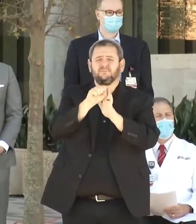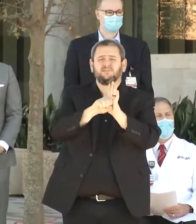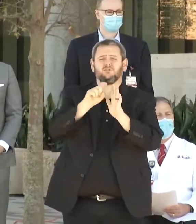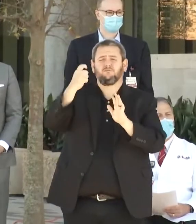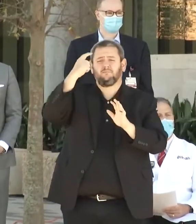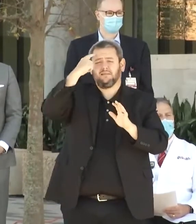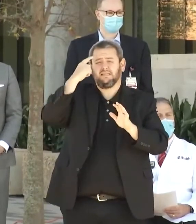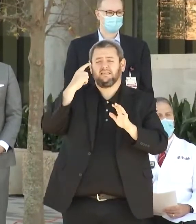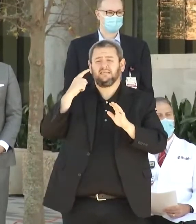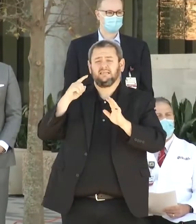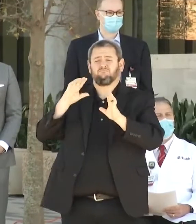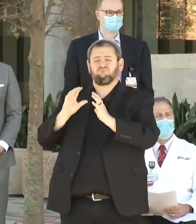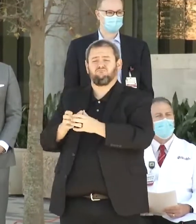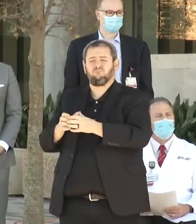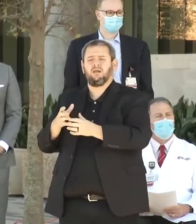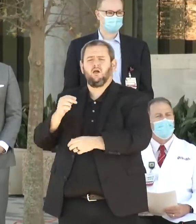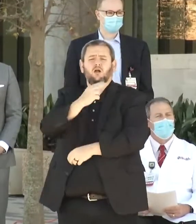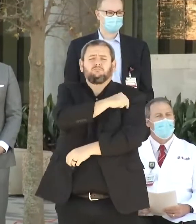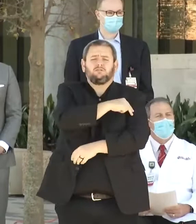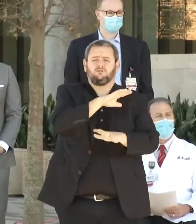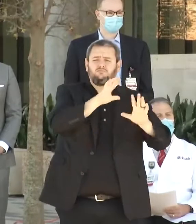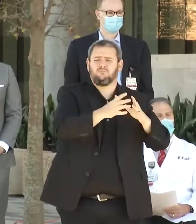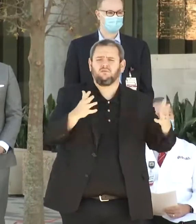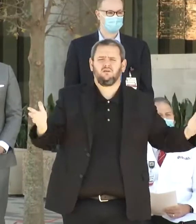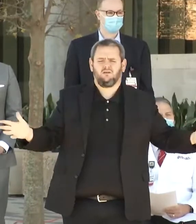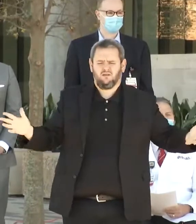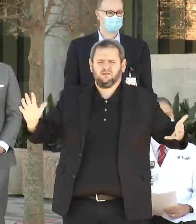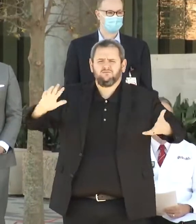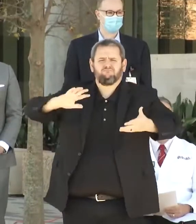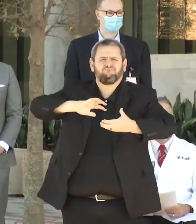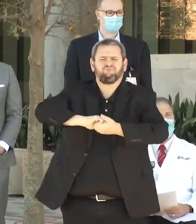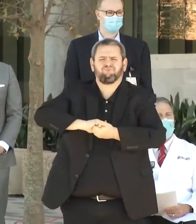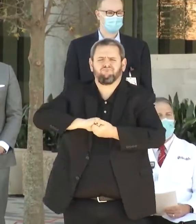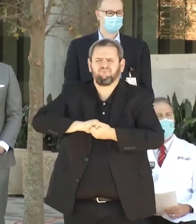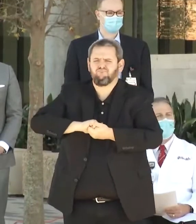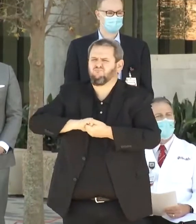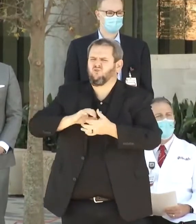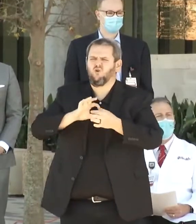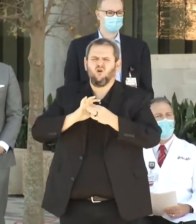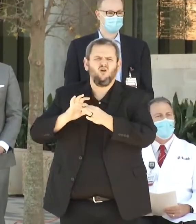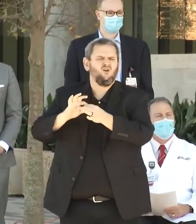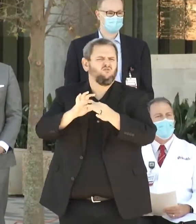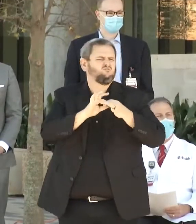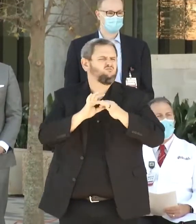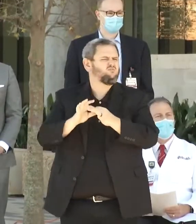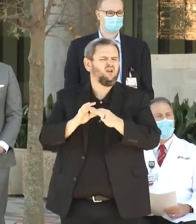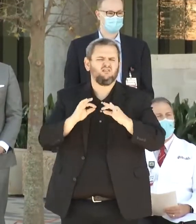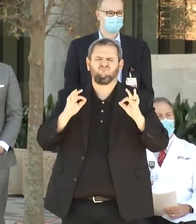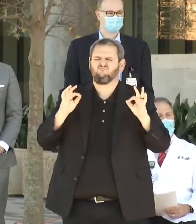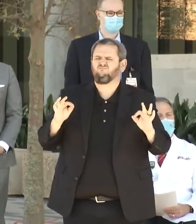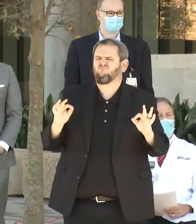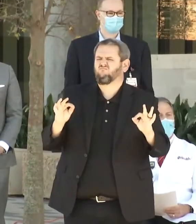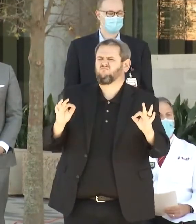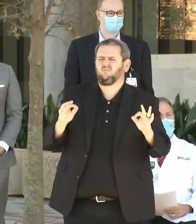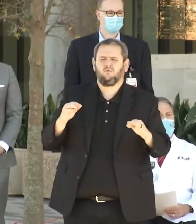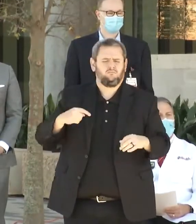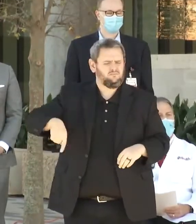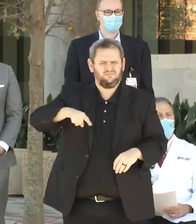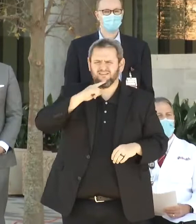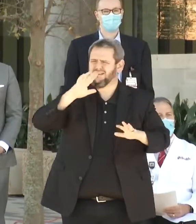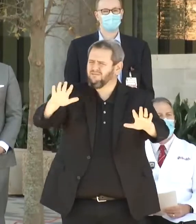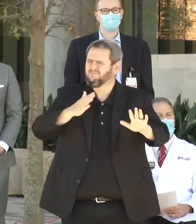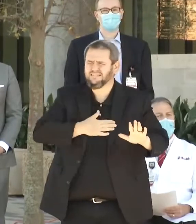on a continued, patient-focused and coordinated COVID-19 response. 8 months into this